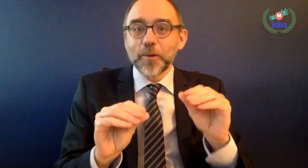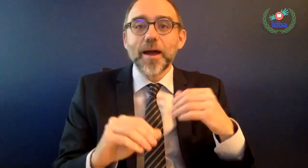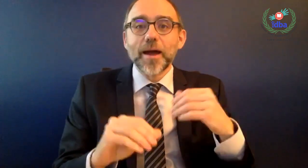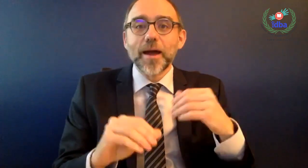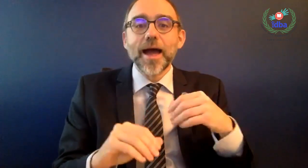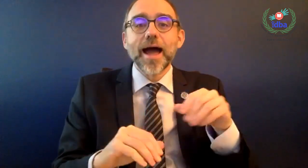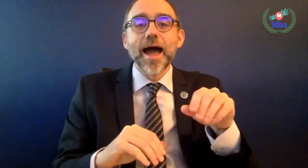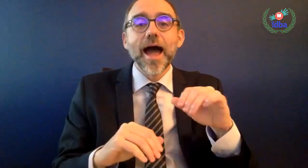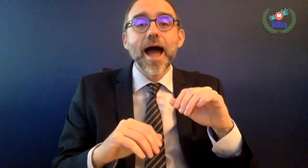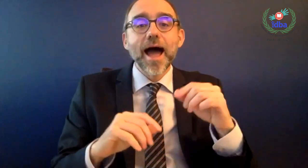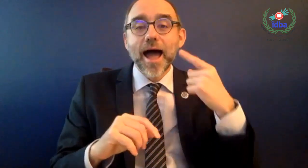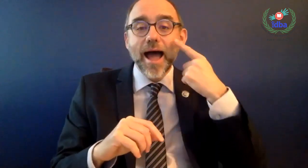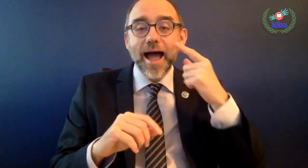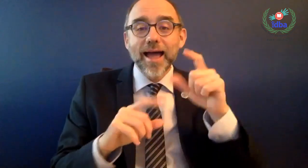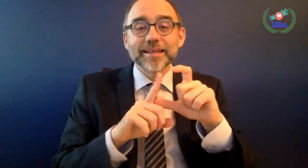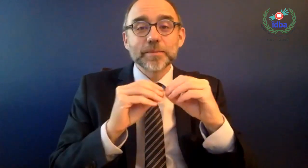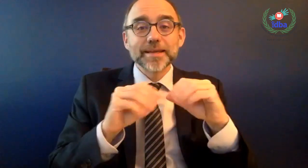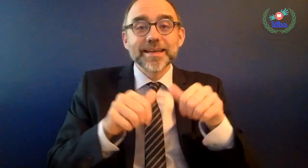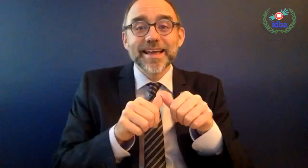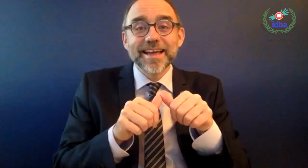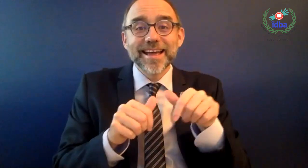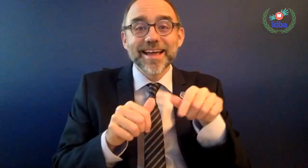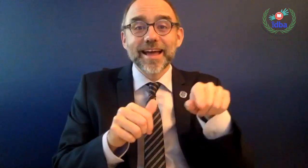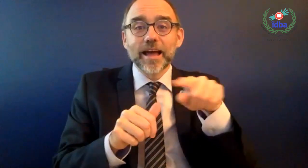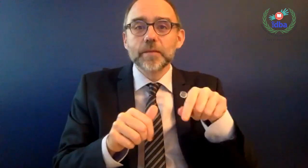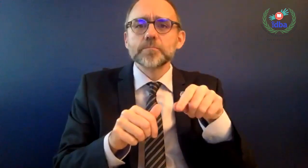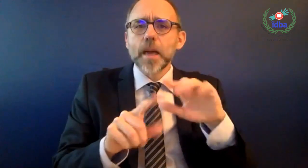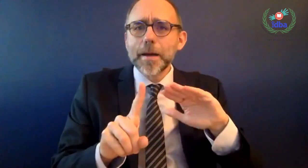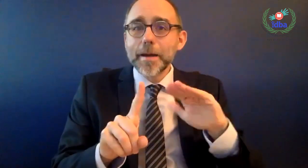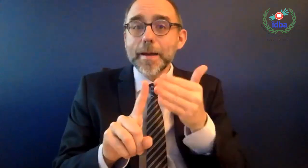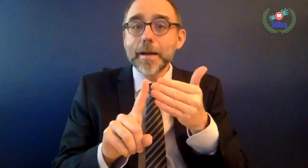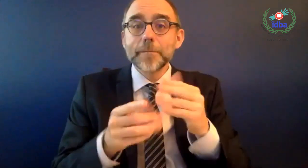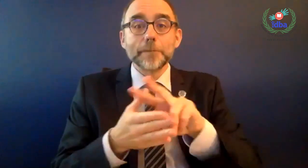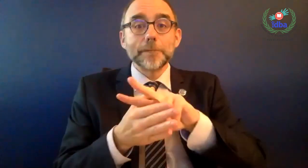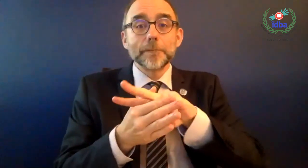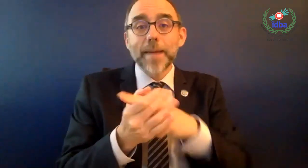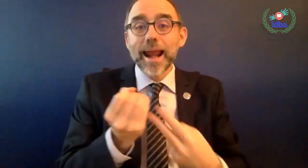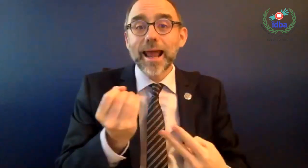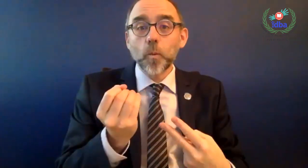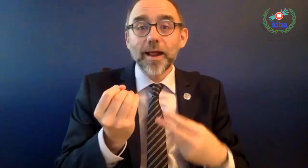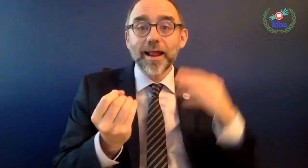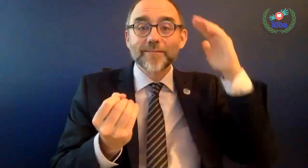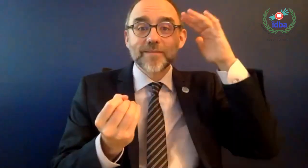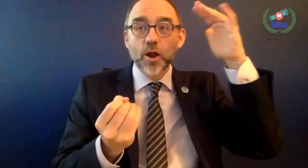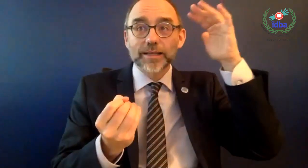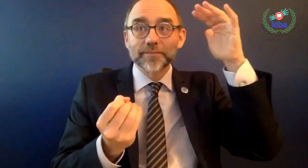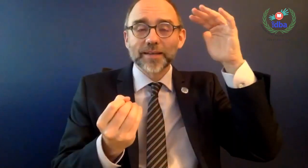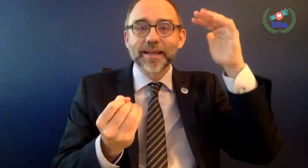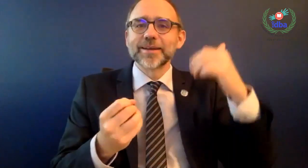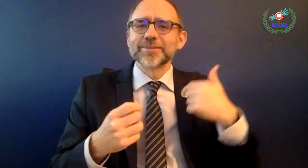to work towards the quality education, quality deaf education. And Indore Deaf Bilingual Academy also aims towards